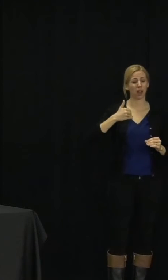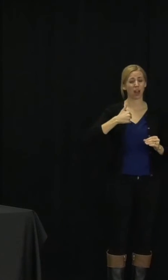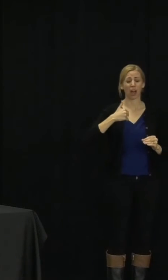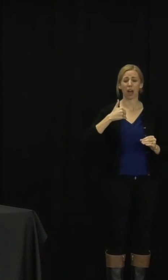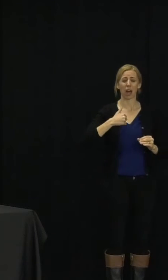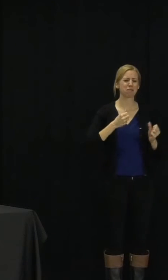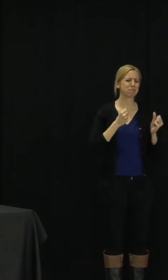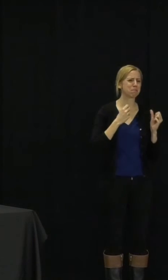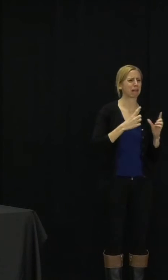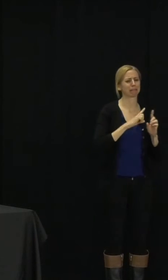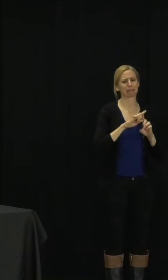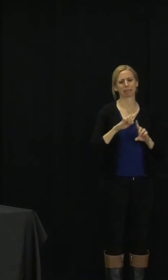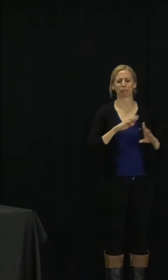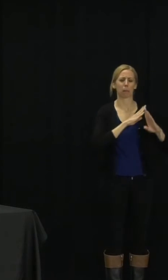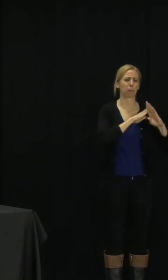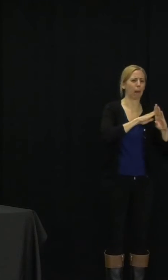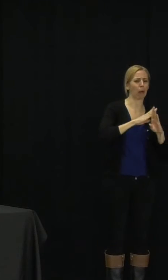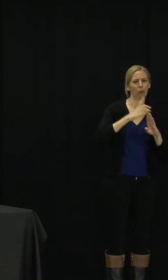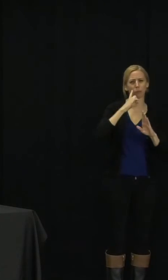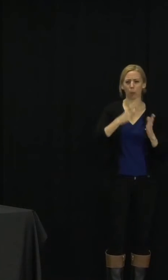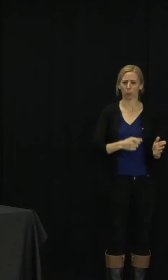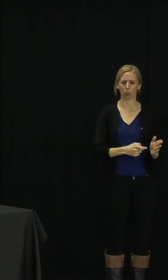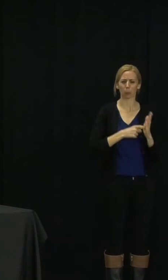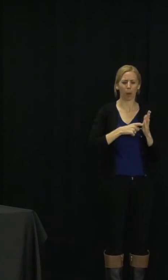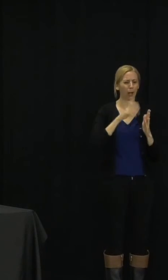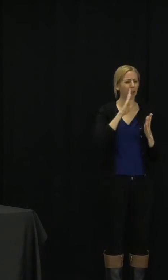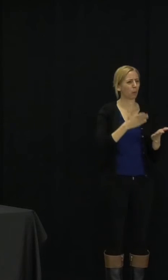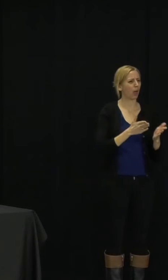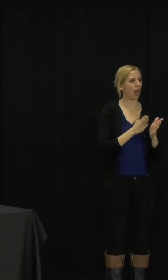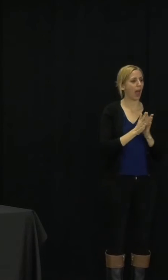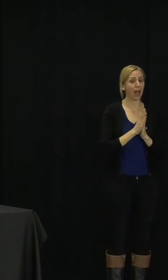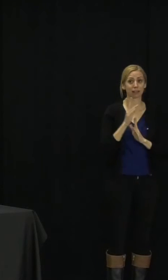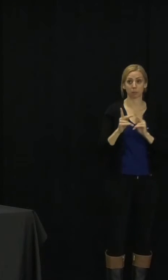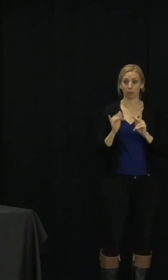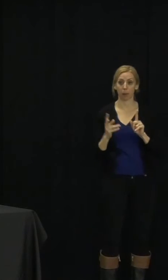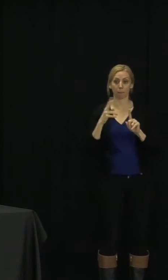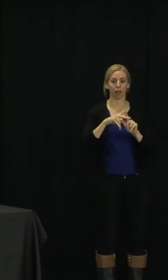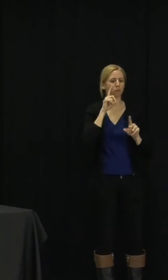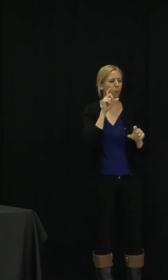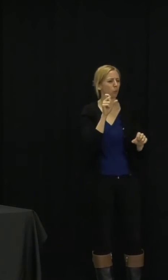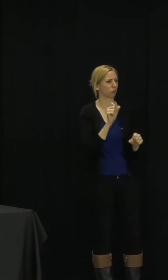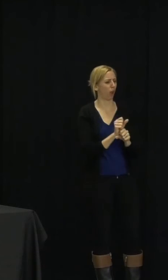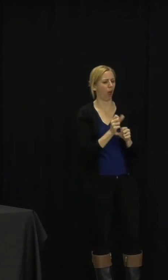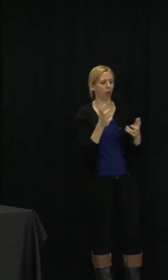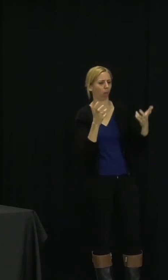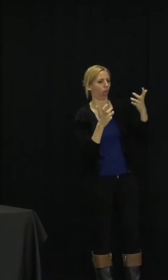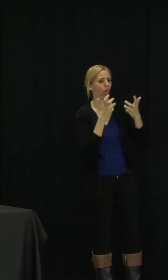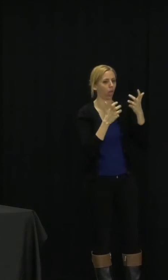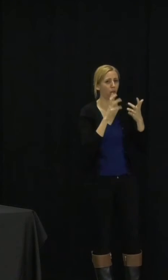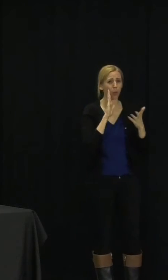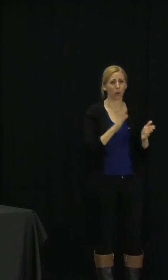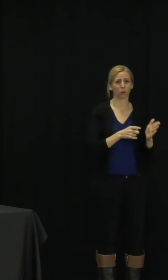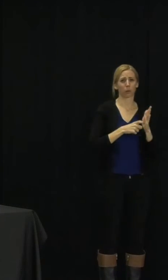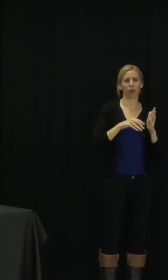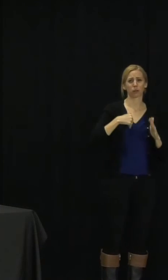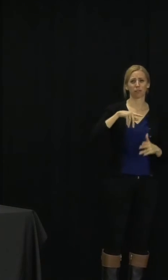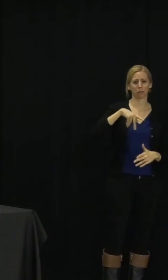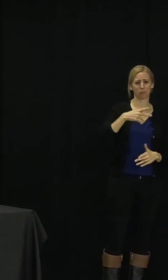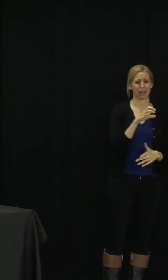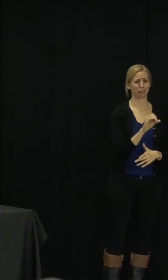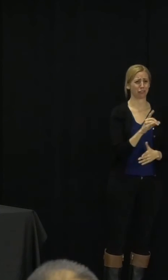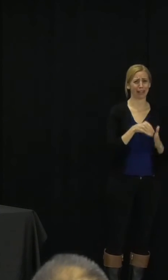offer, and it just builds off something that was said here, and that has to do with impact and measuring impact.